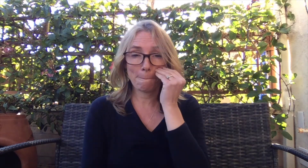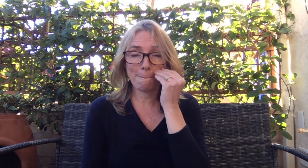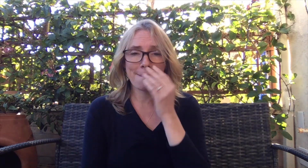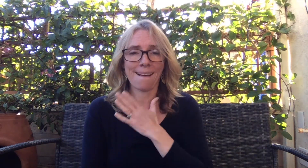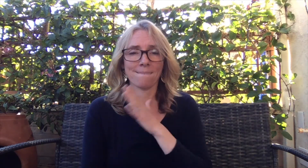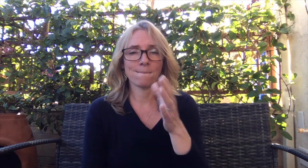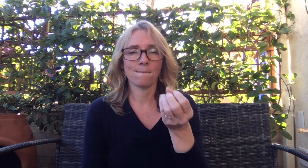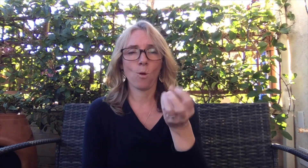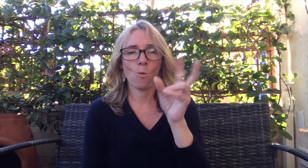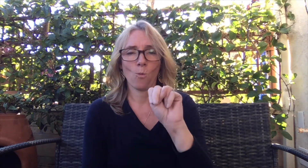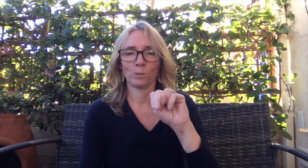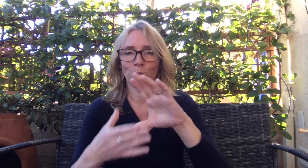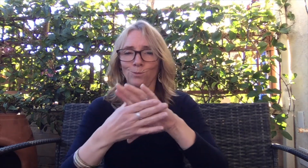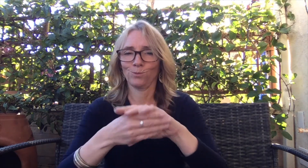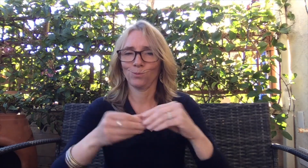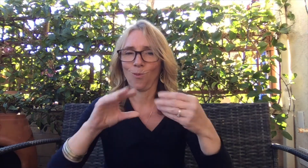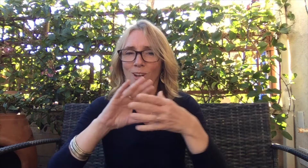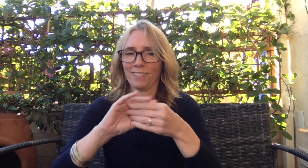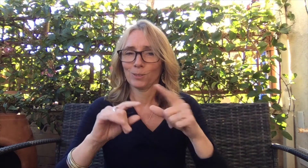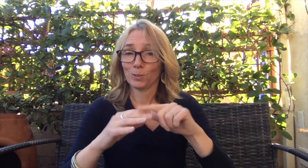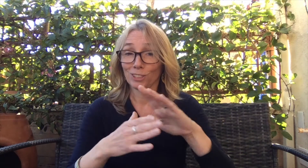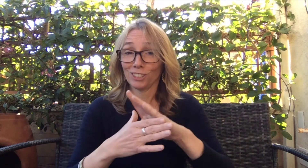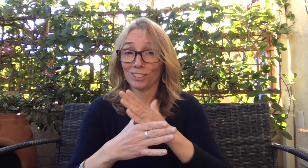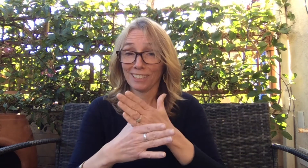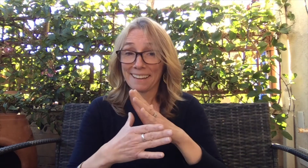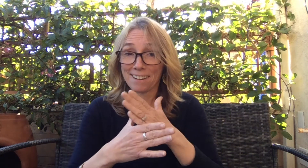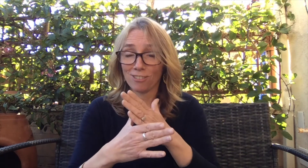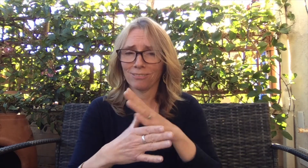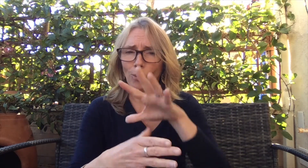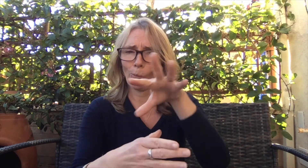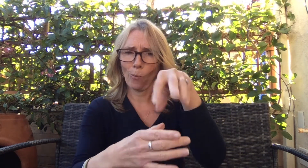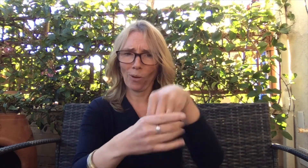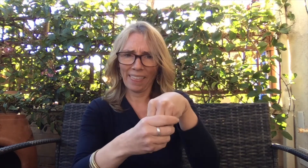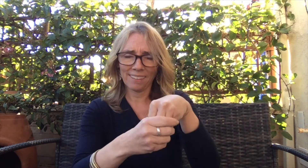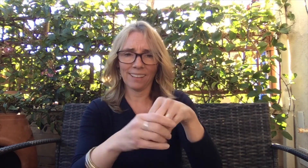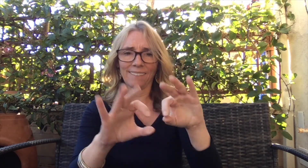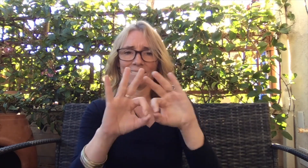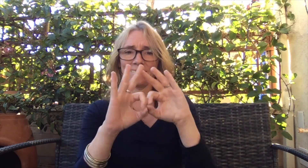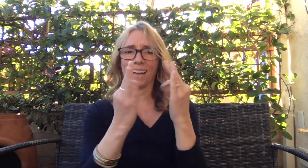cultural literacy, every home has their own story to share.